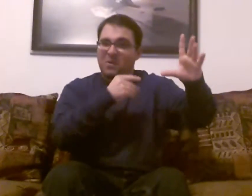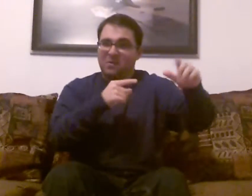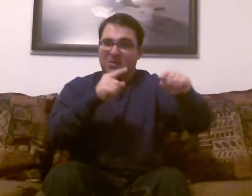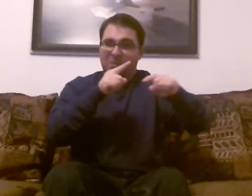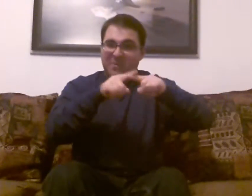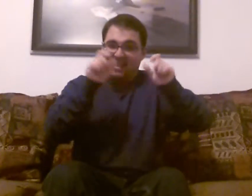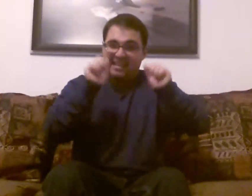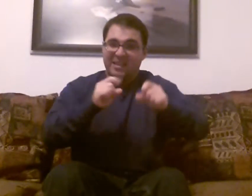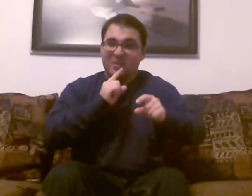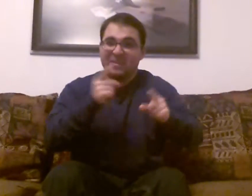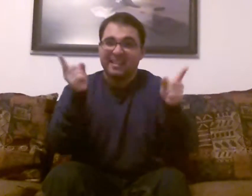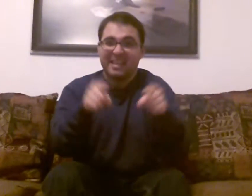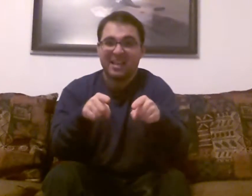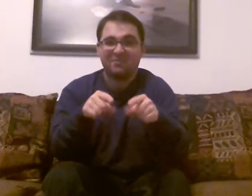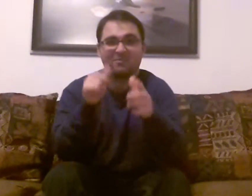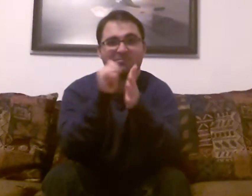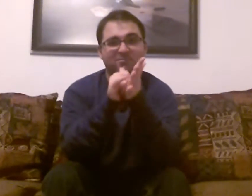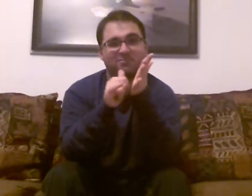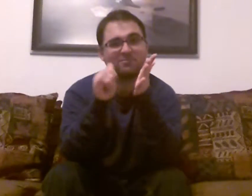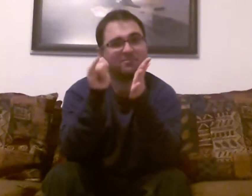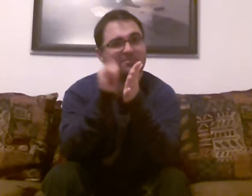After all you put me through.